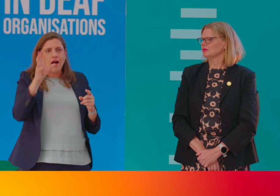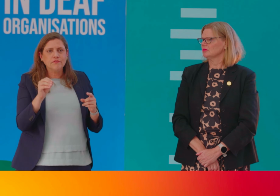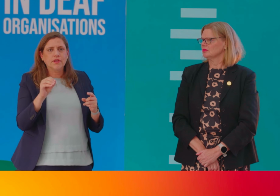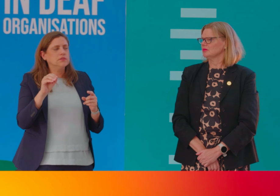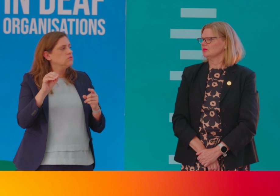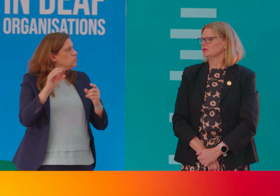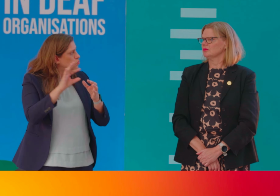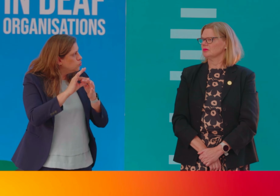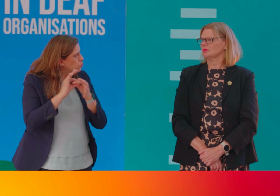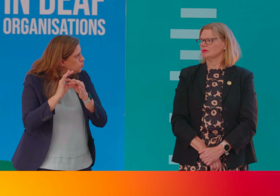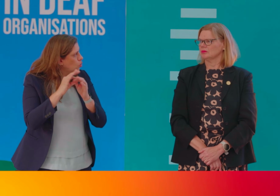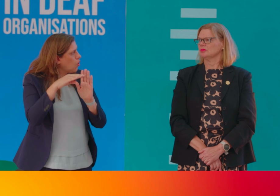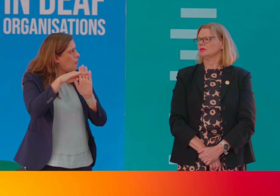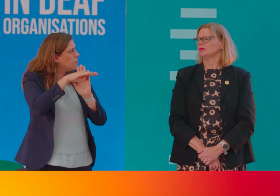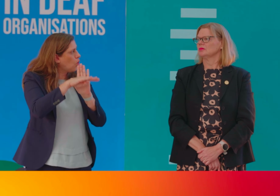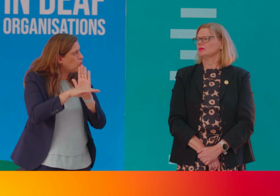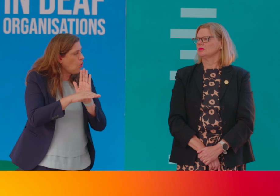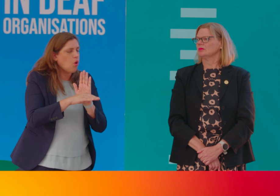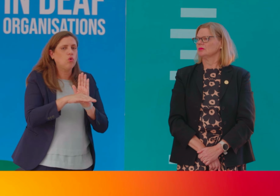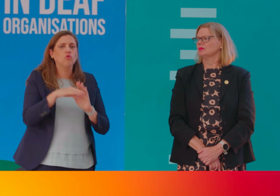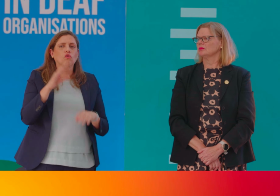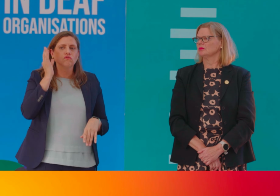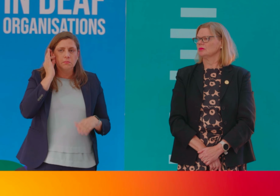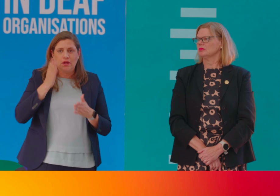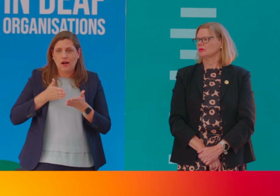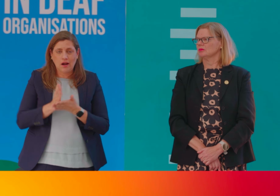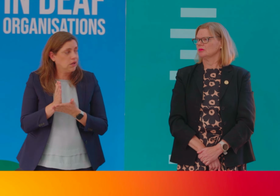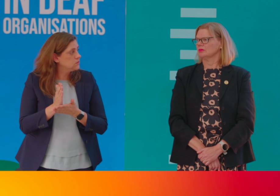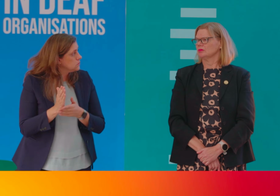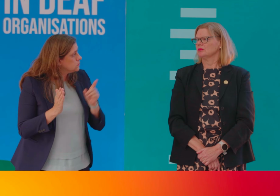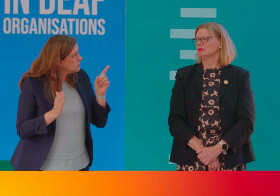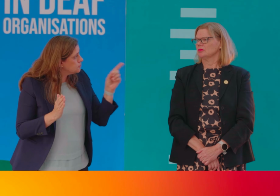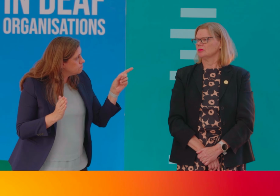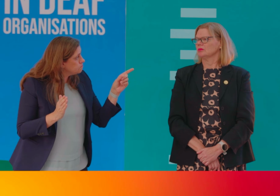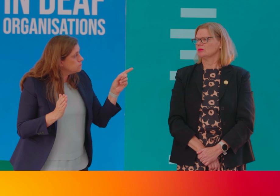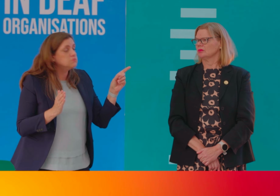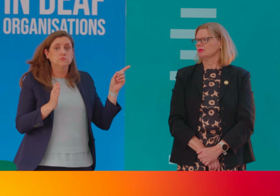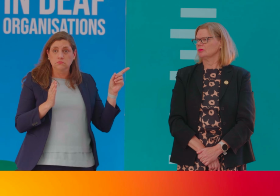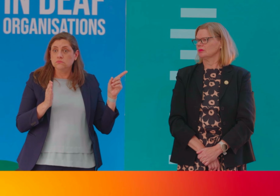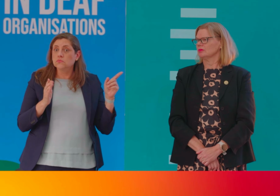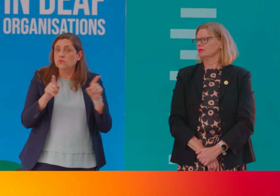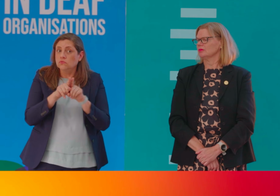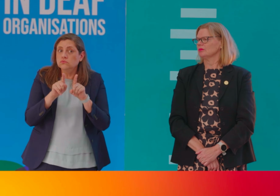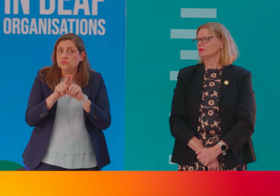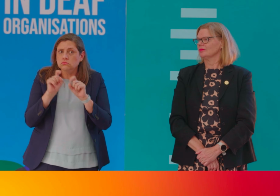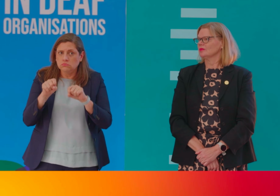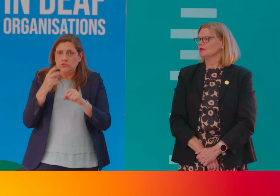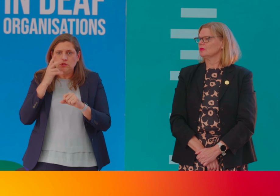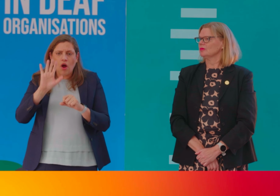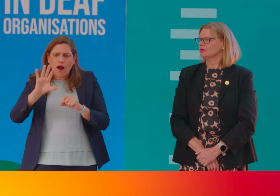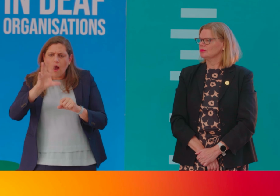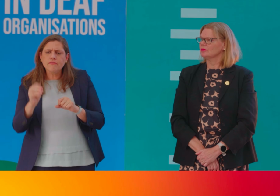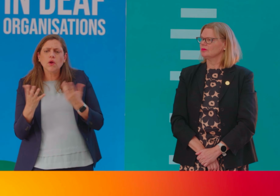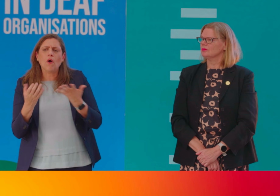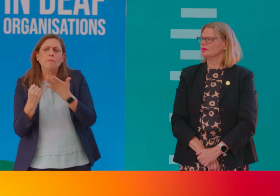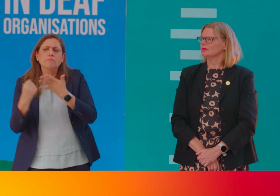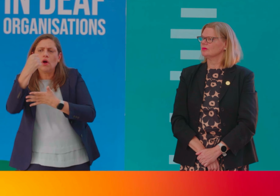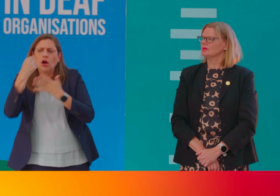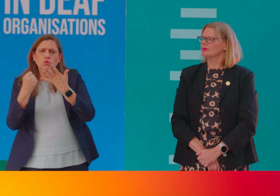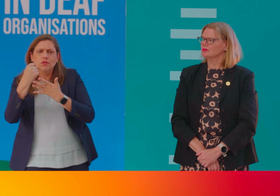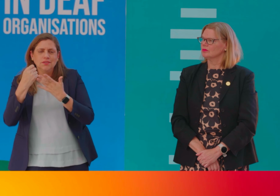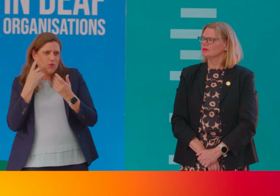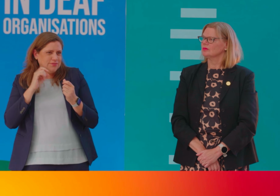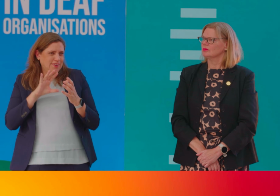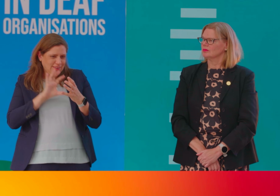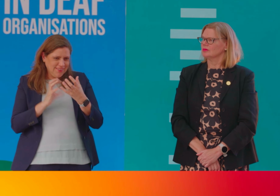contextualized to the specific regions. For instance, in Africa, we have the African Union Protocol